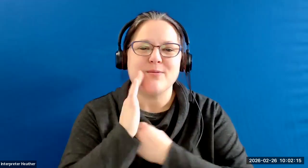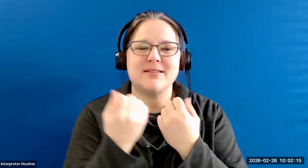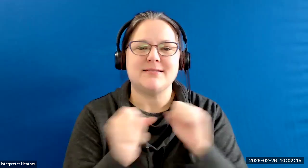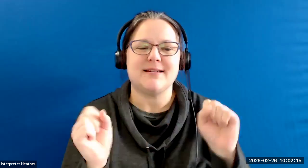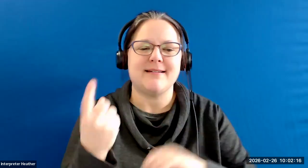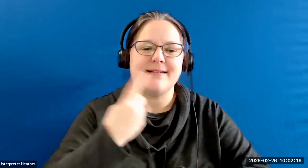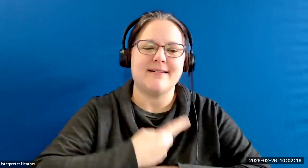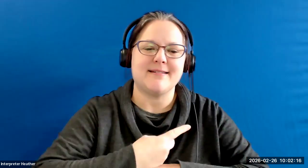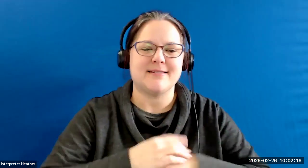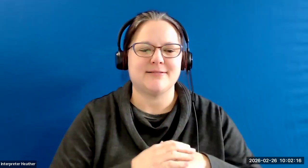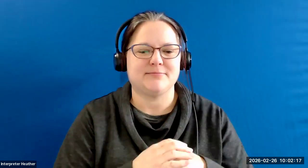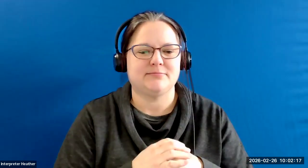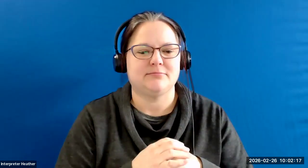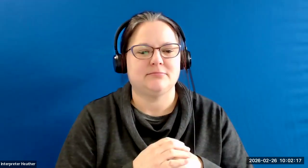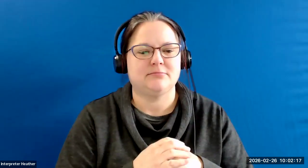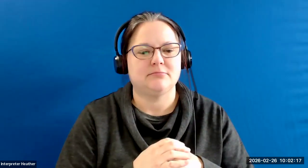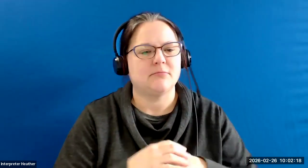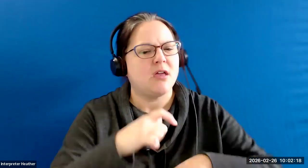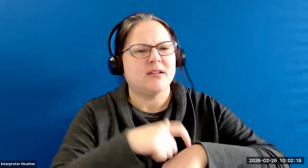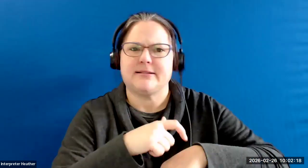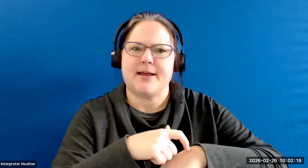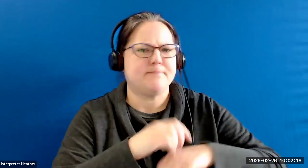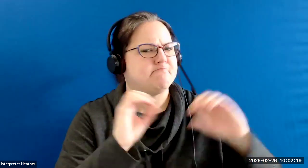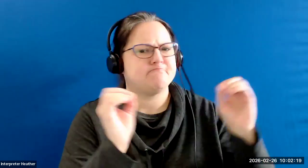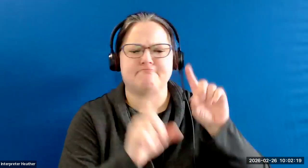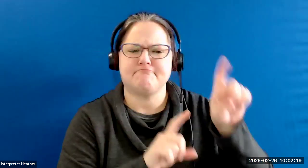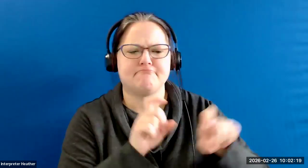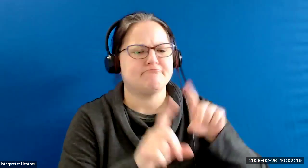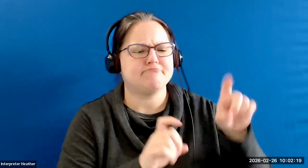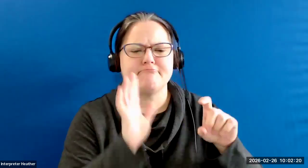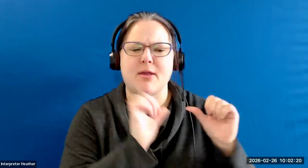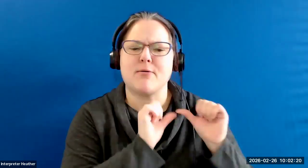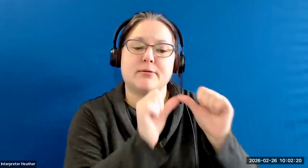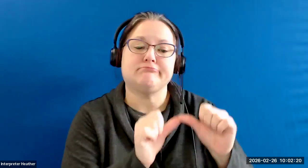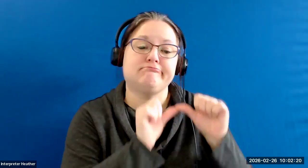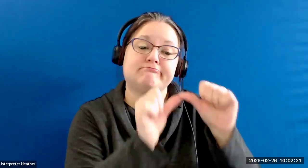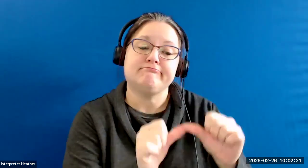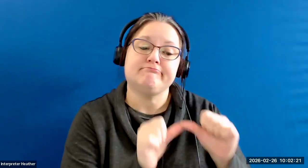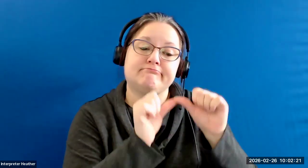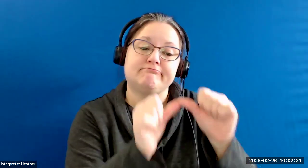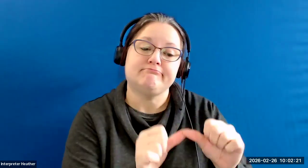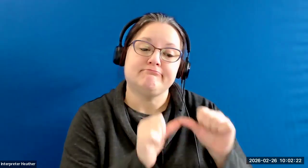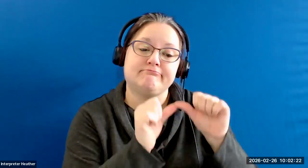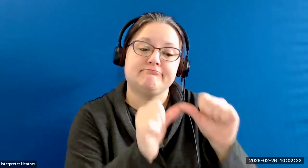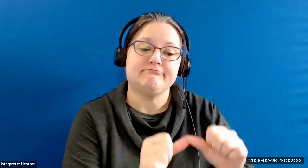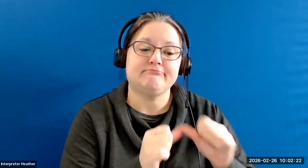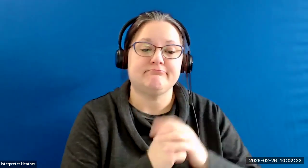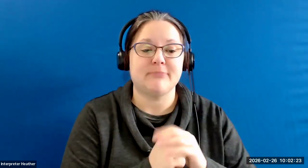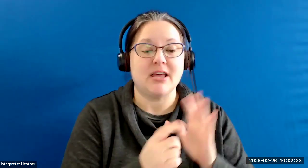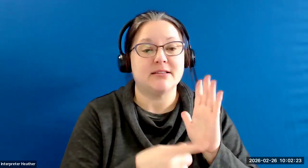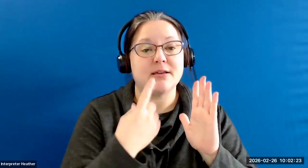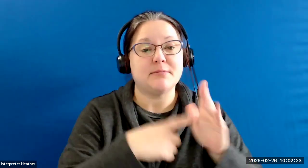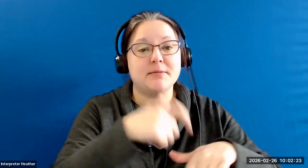the day. Time asks no questions, it goes on without you, leaving